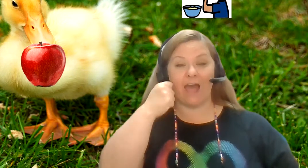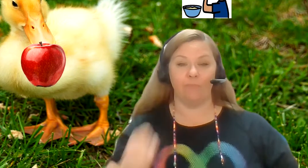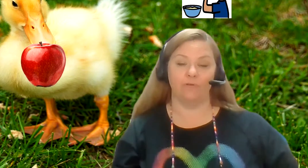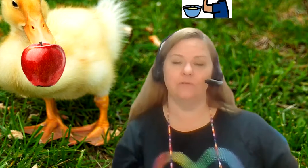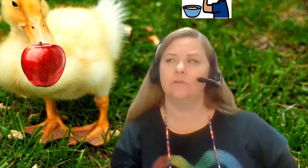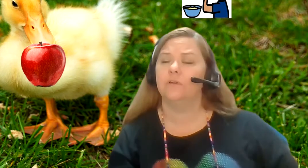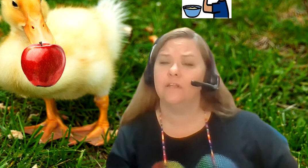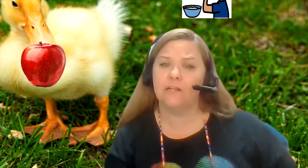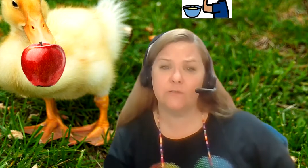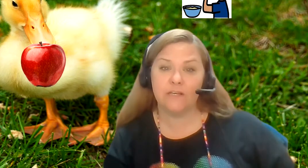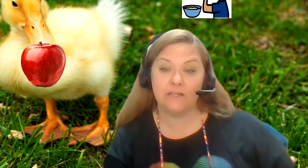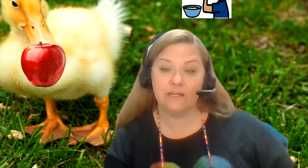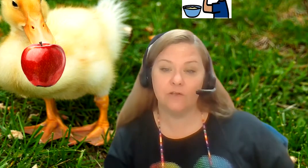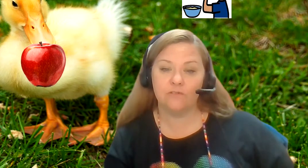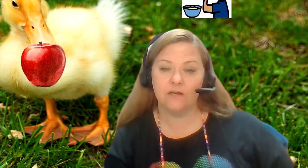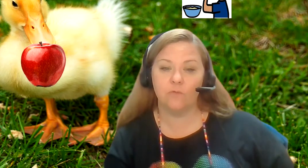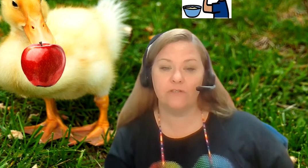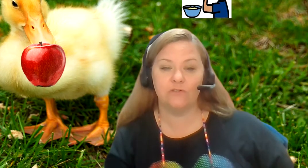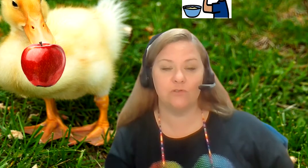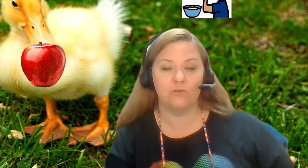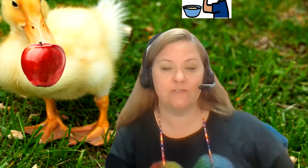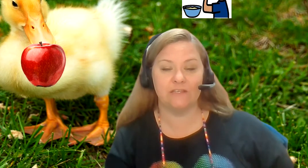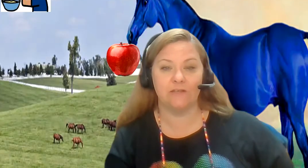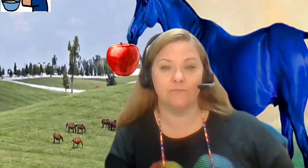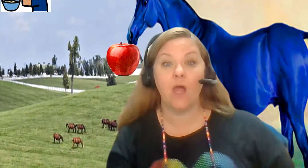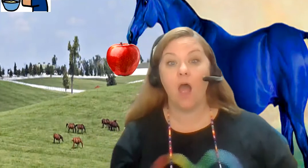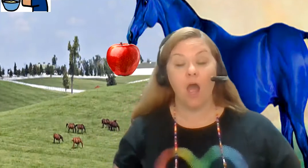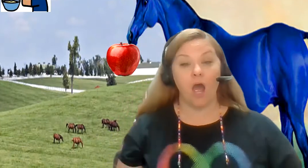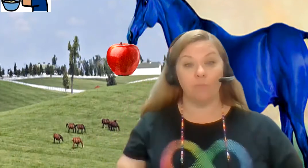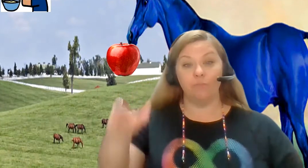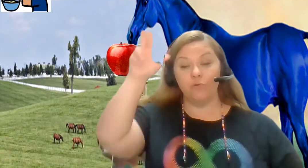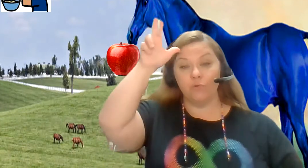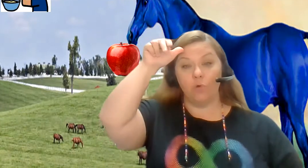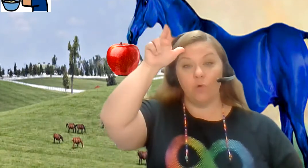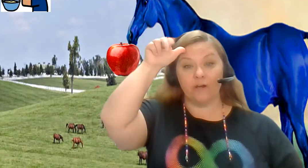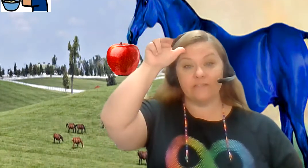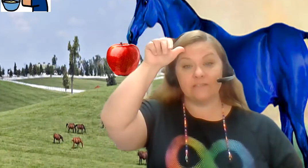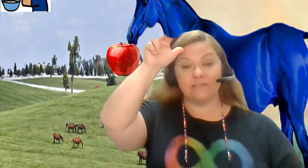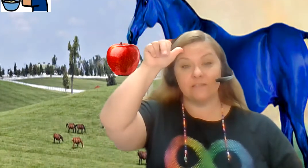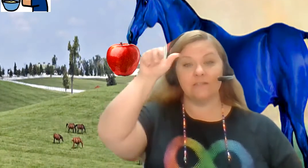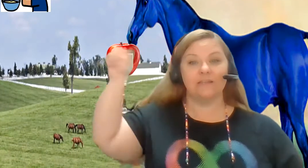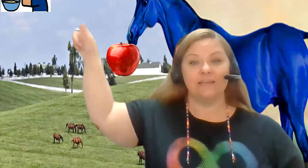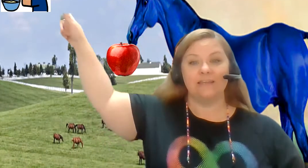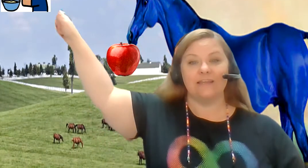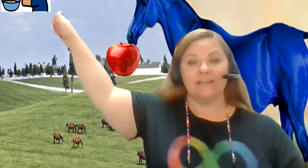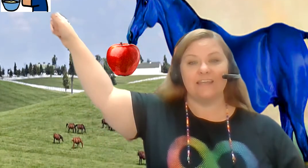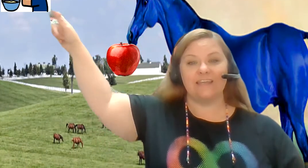apple. Yellow duck, what do you see? A blue horse